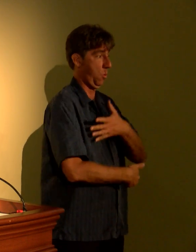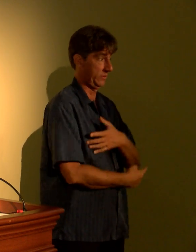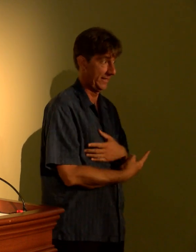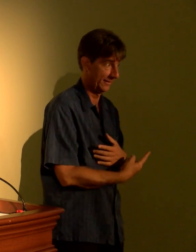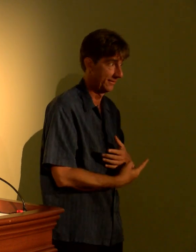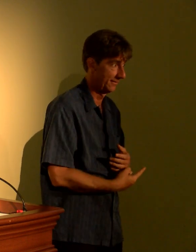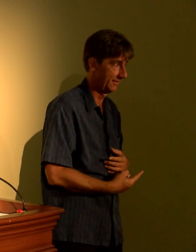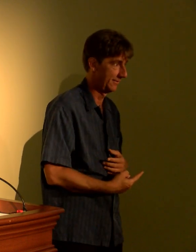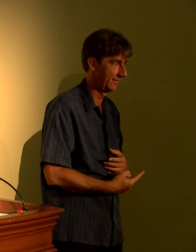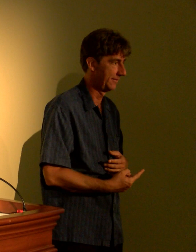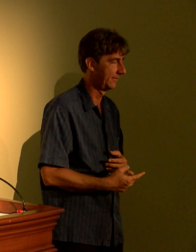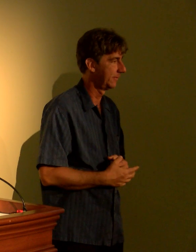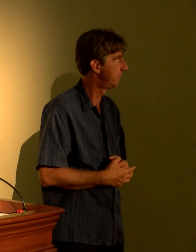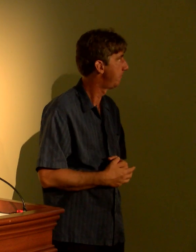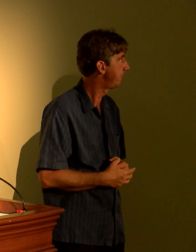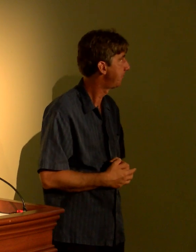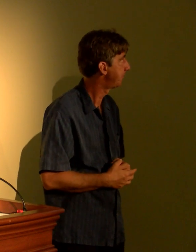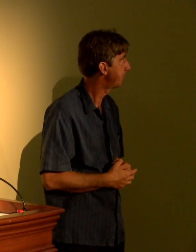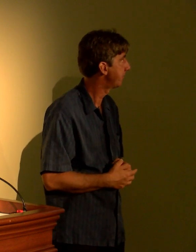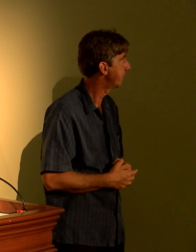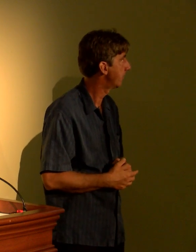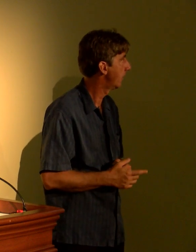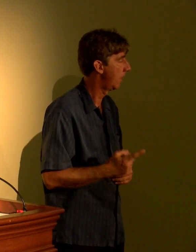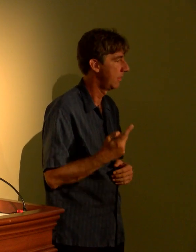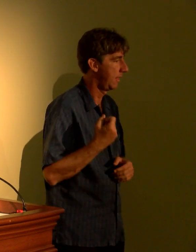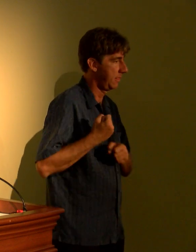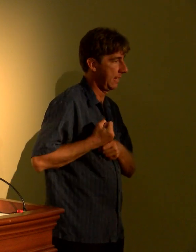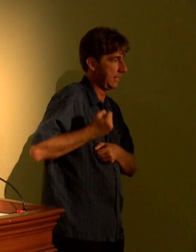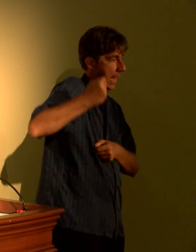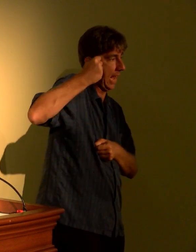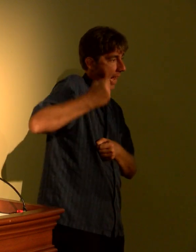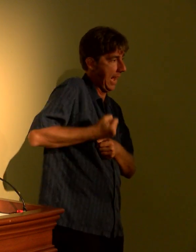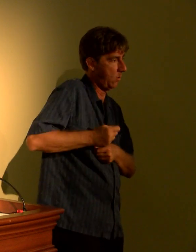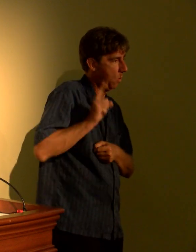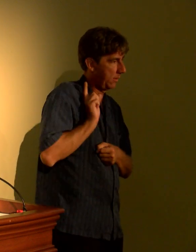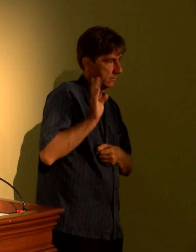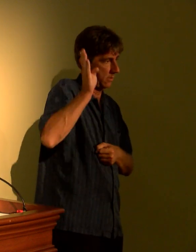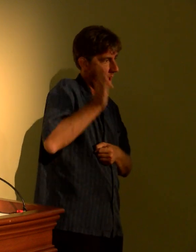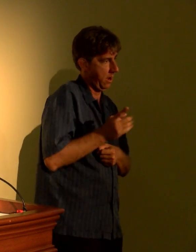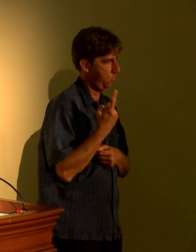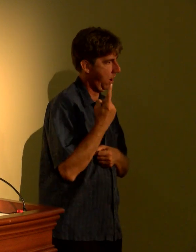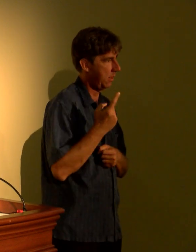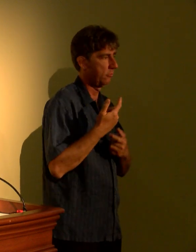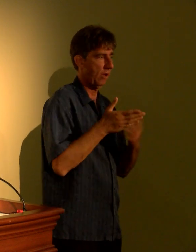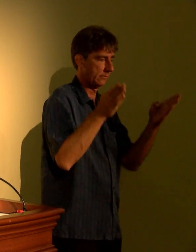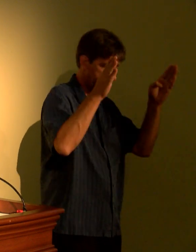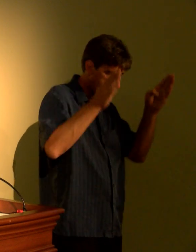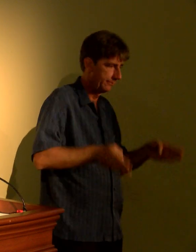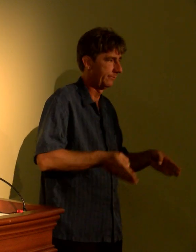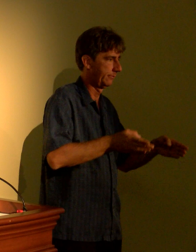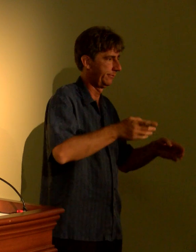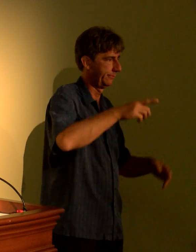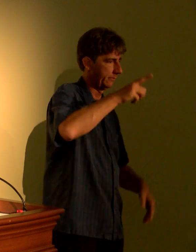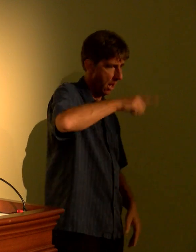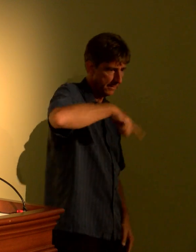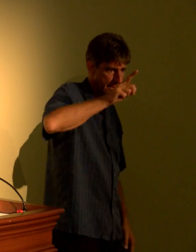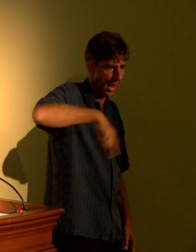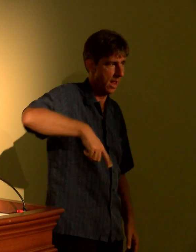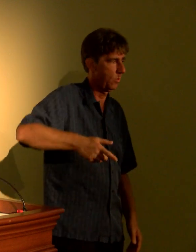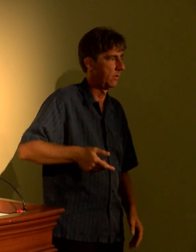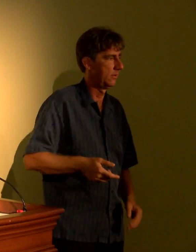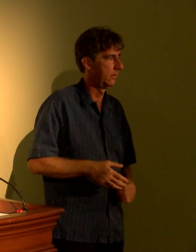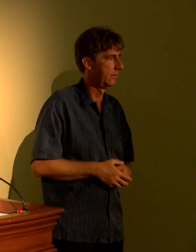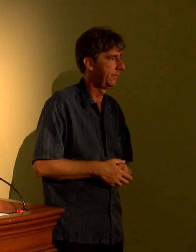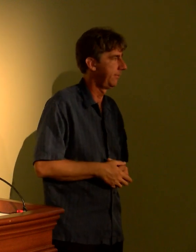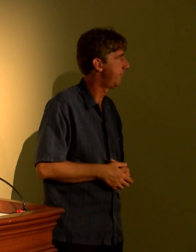relieved only slightly by the diagonal of that cane that the colonel holds. And then it's very interesting,